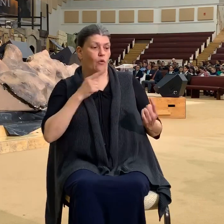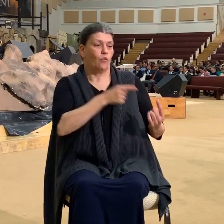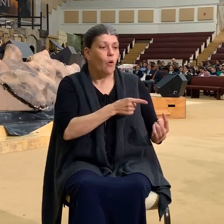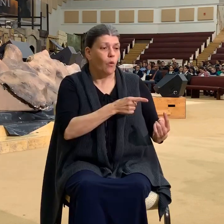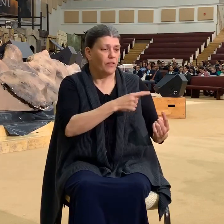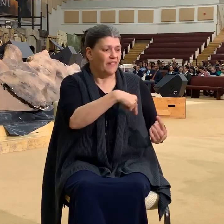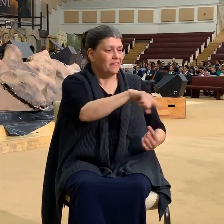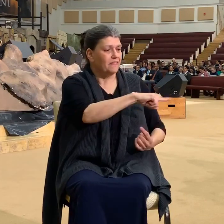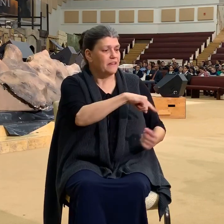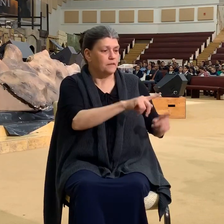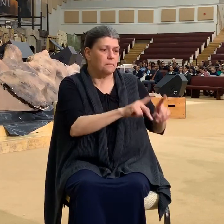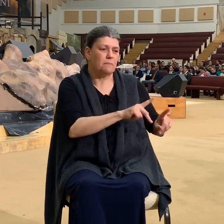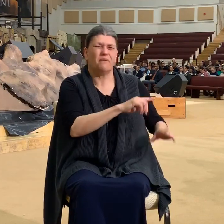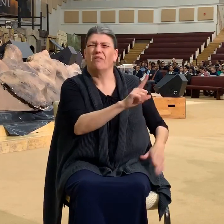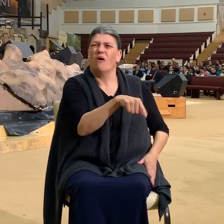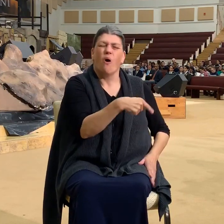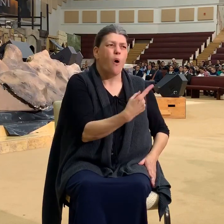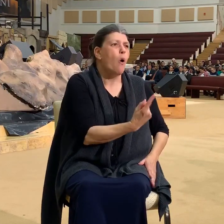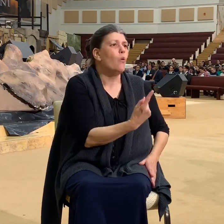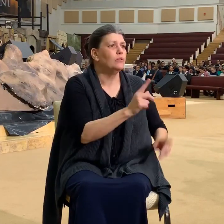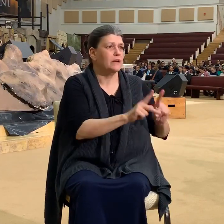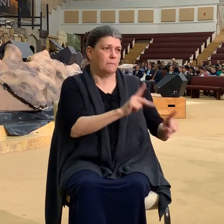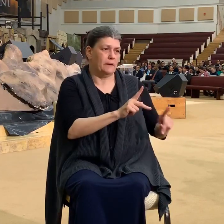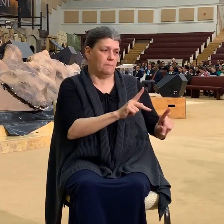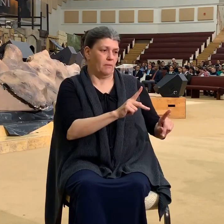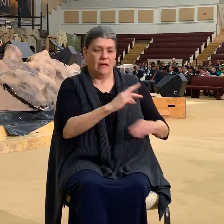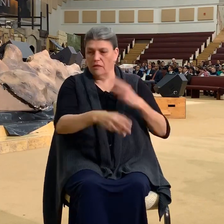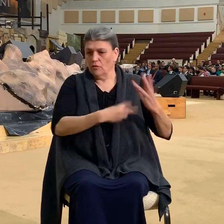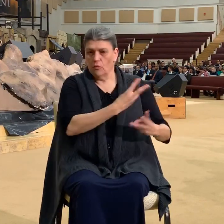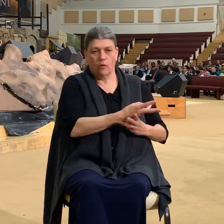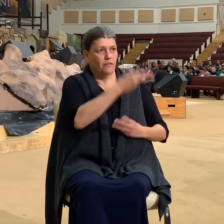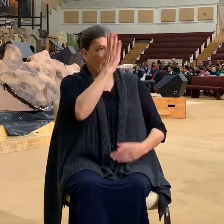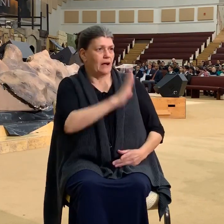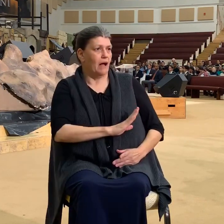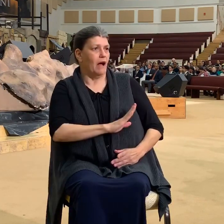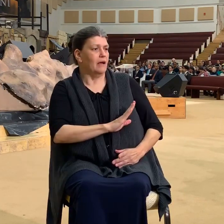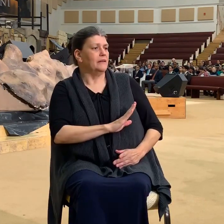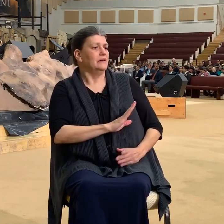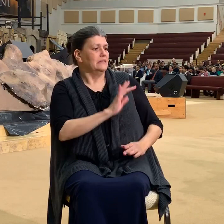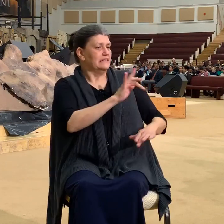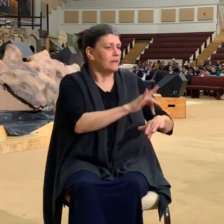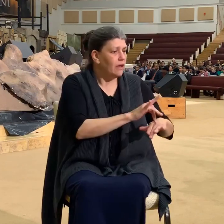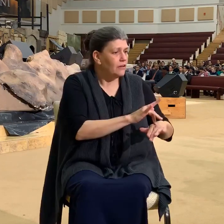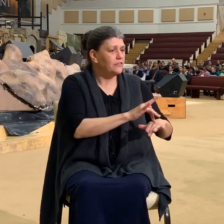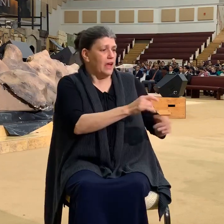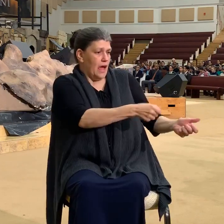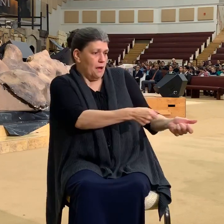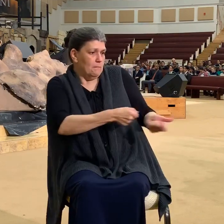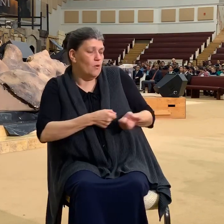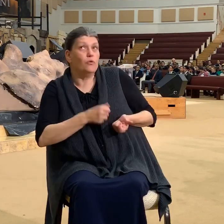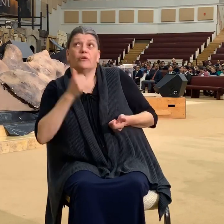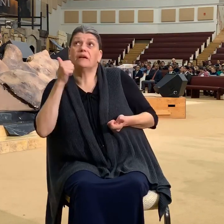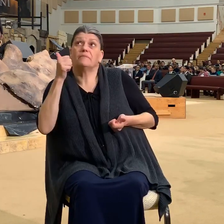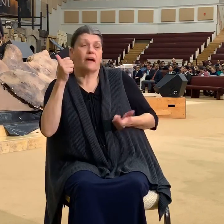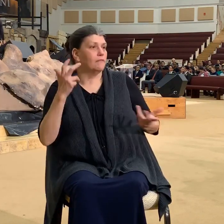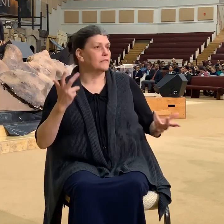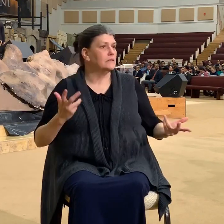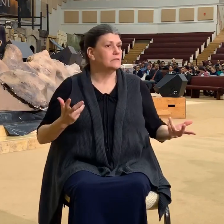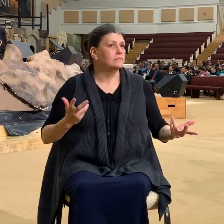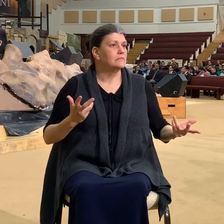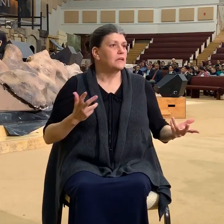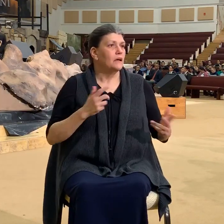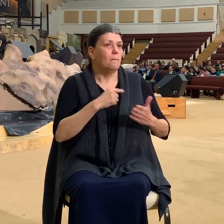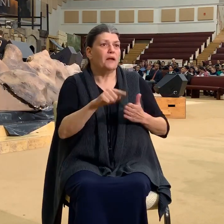people in the world that God dealt with and drew to himself. But the scripture tells us that